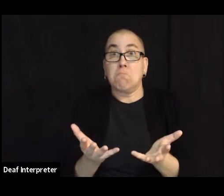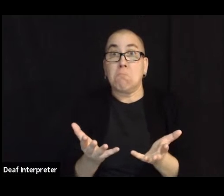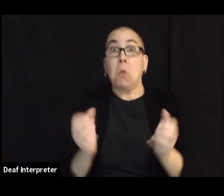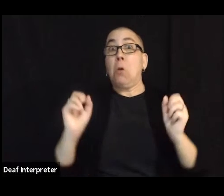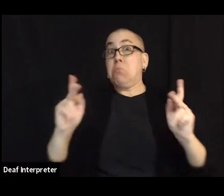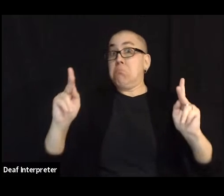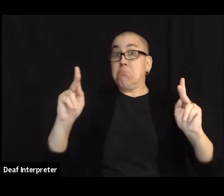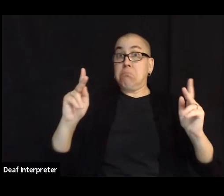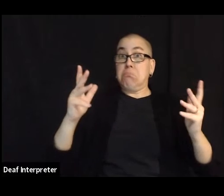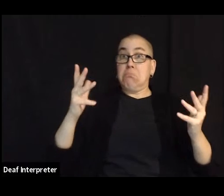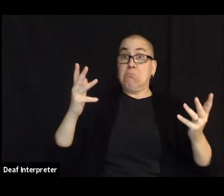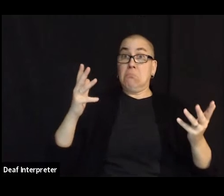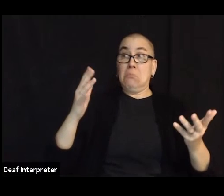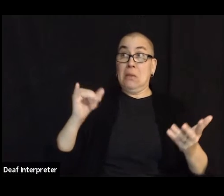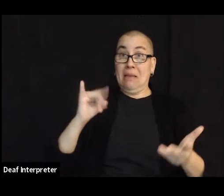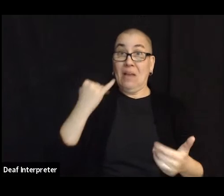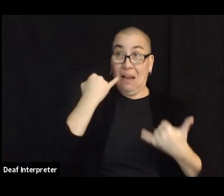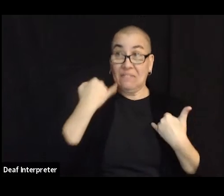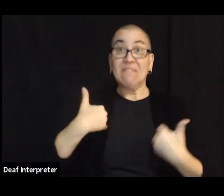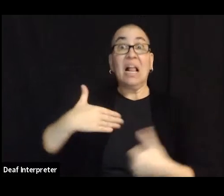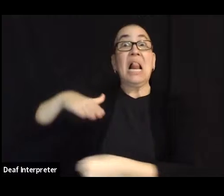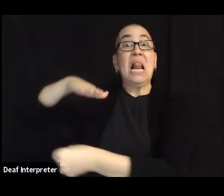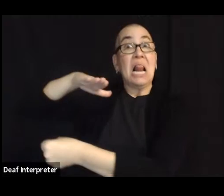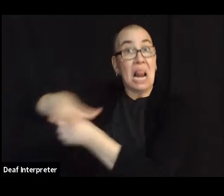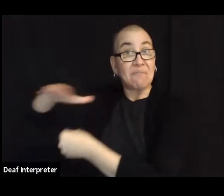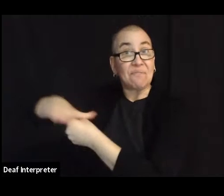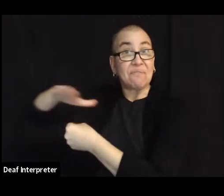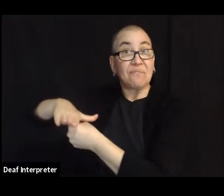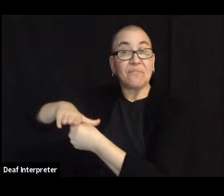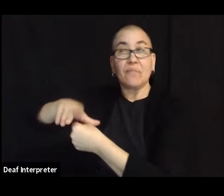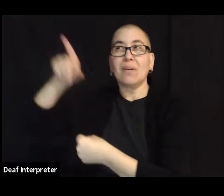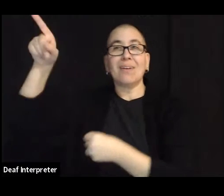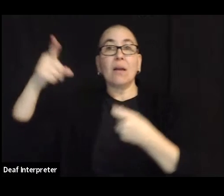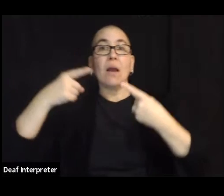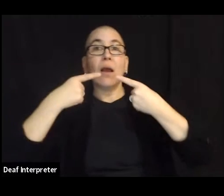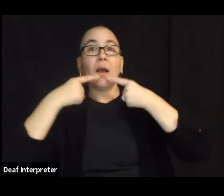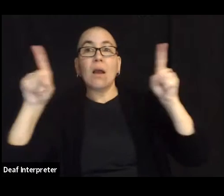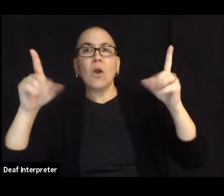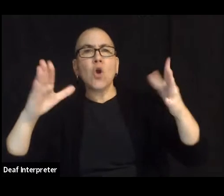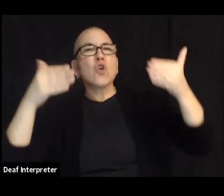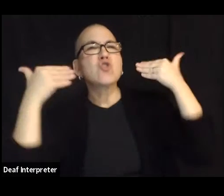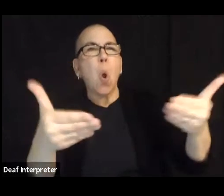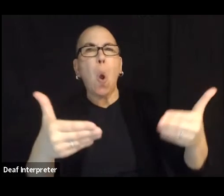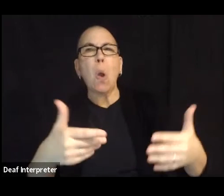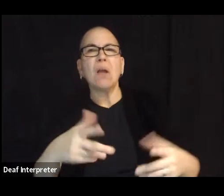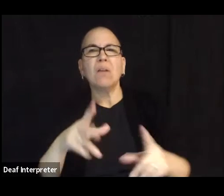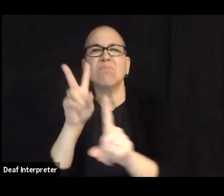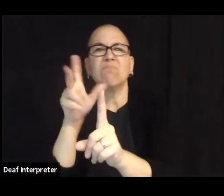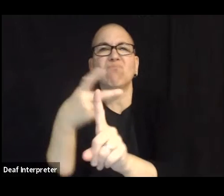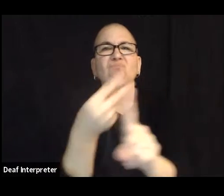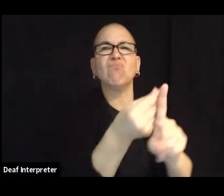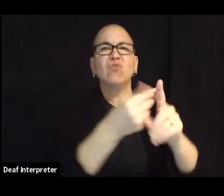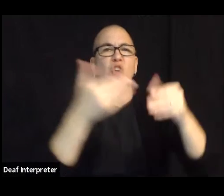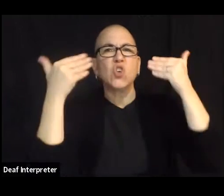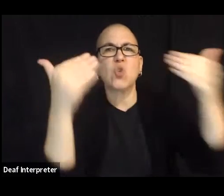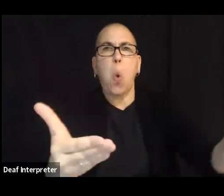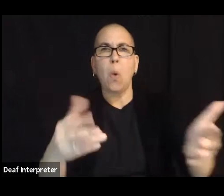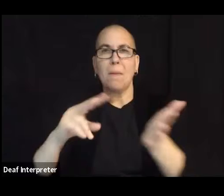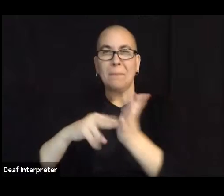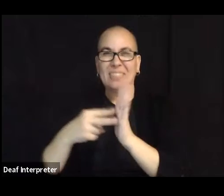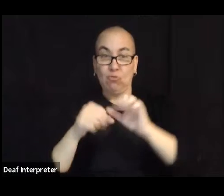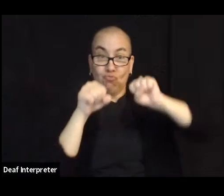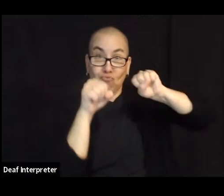allows. They're kind of encouraging the system to open up to more eligibility, as Kris has said, without